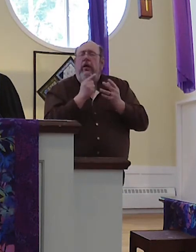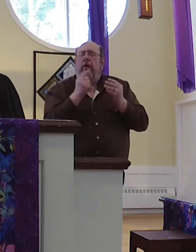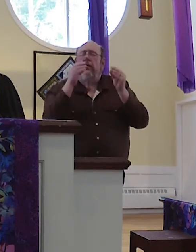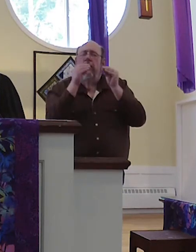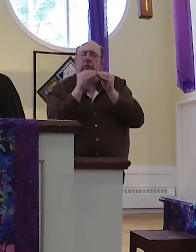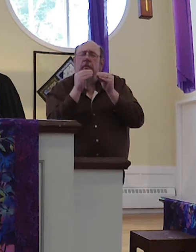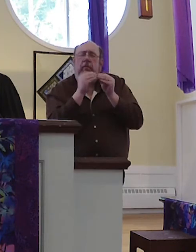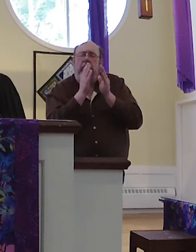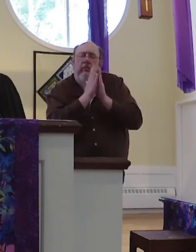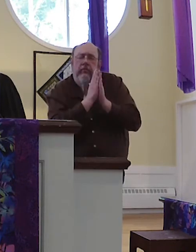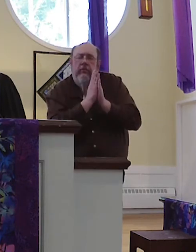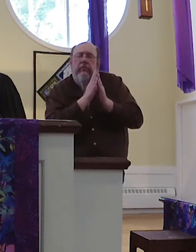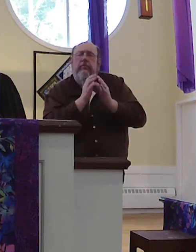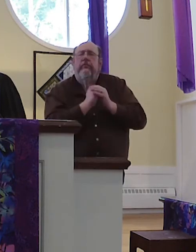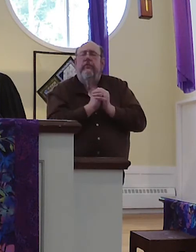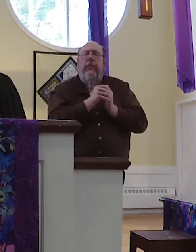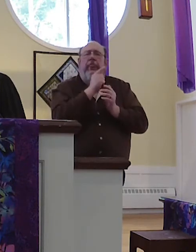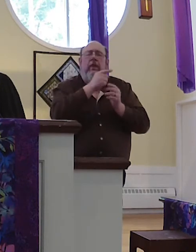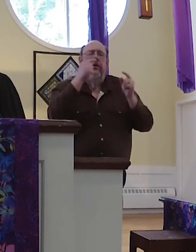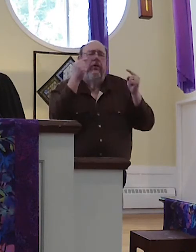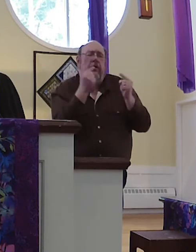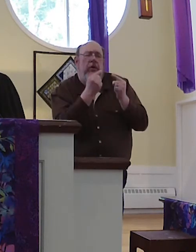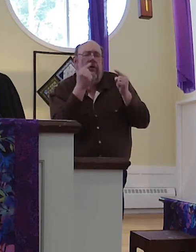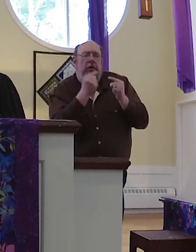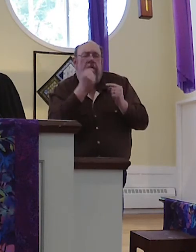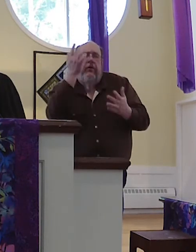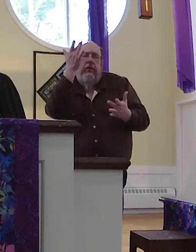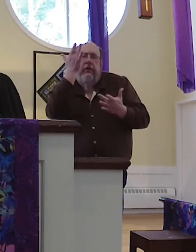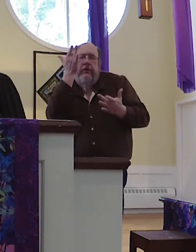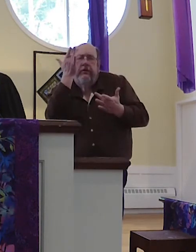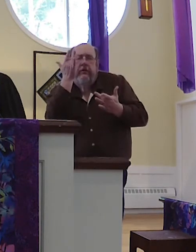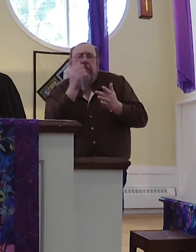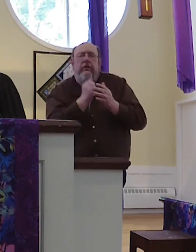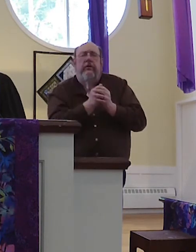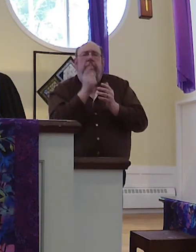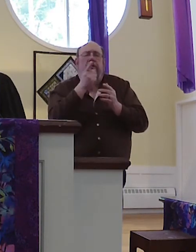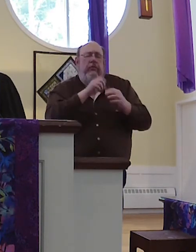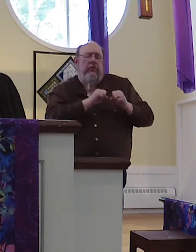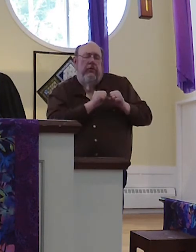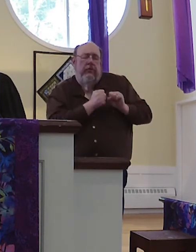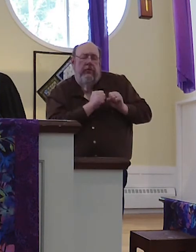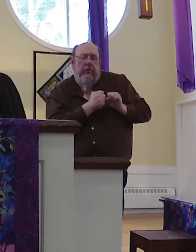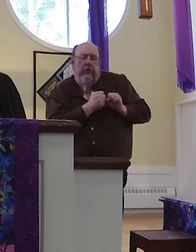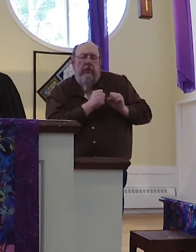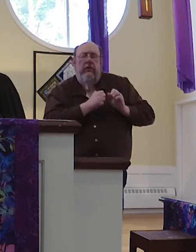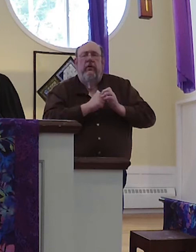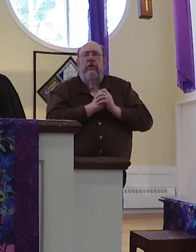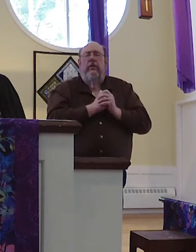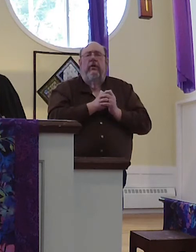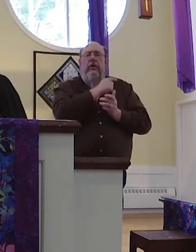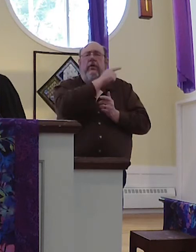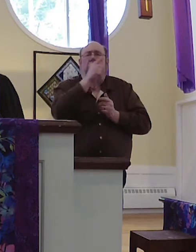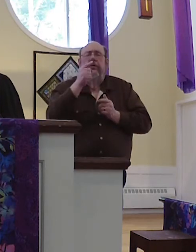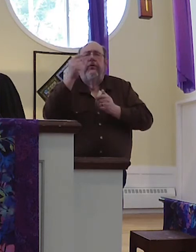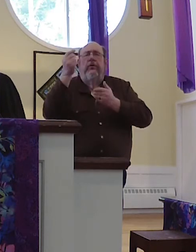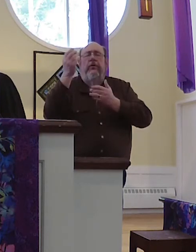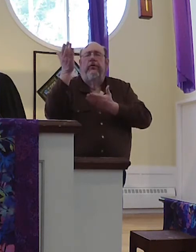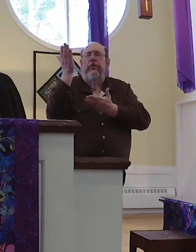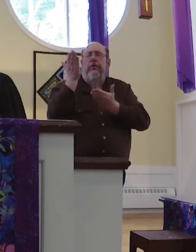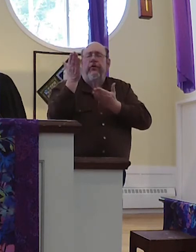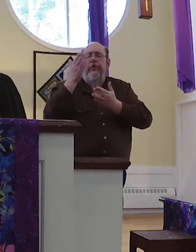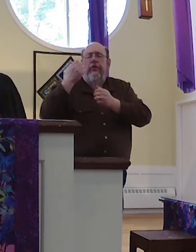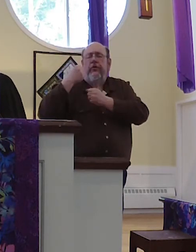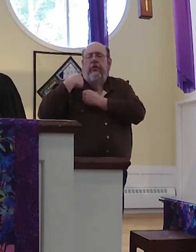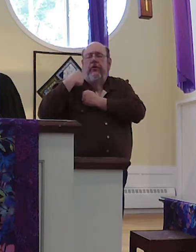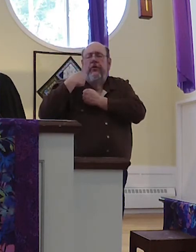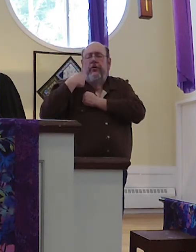prayer, those who are hurting or who are sick, those who are grieving, and those who are serving in the armed forces